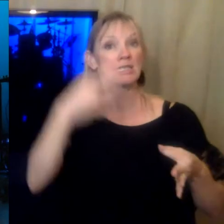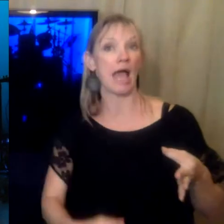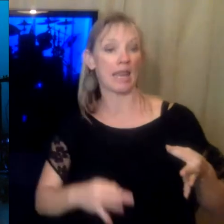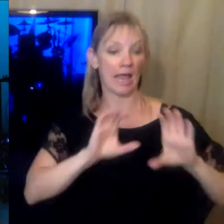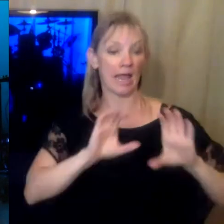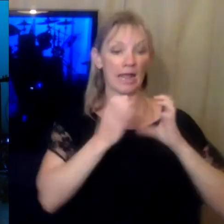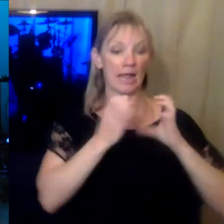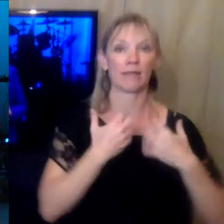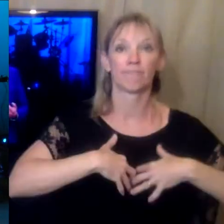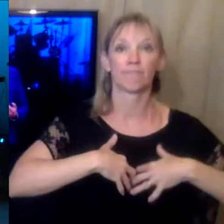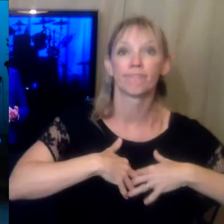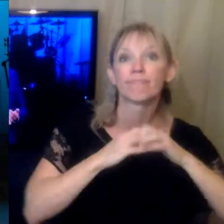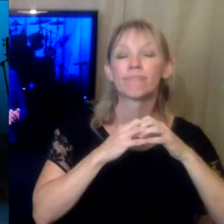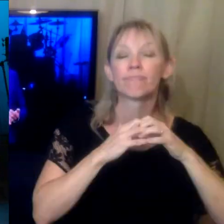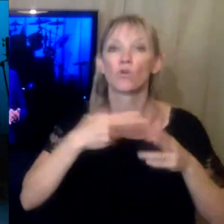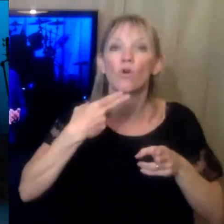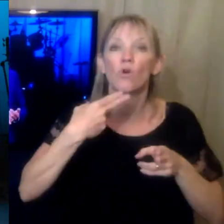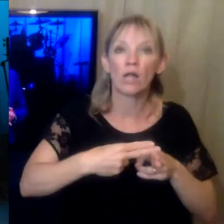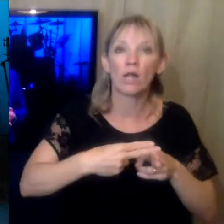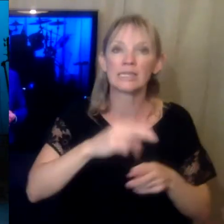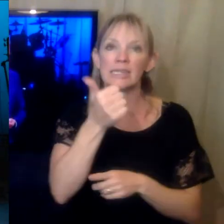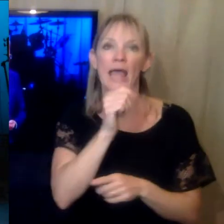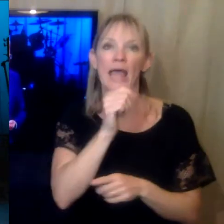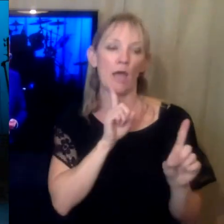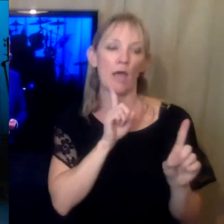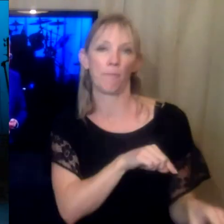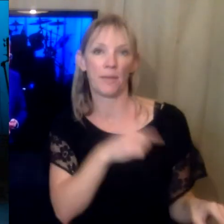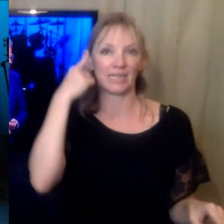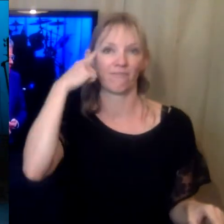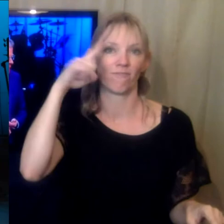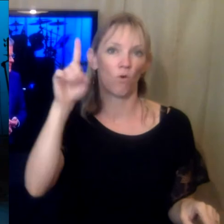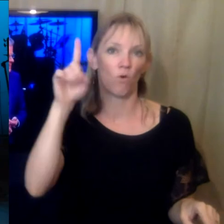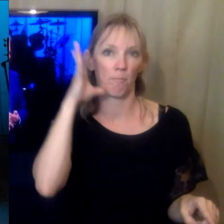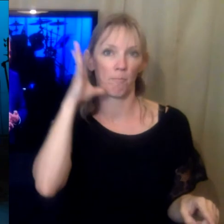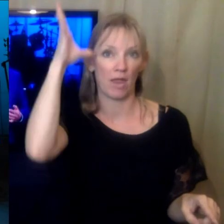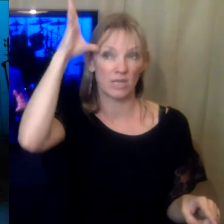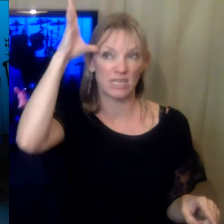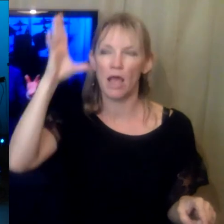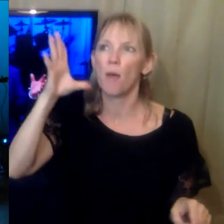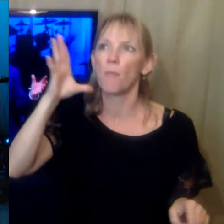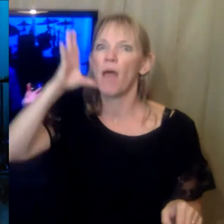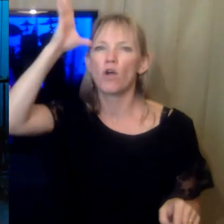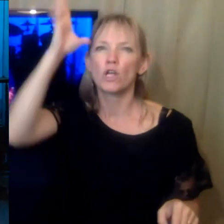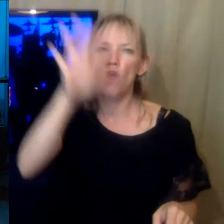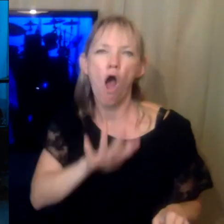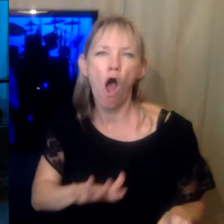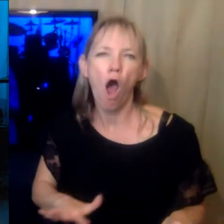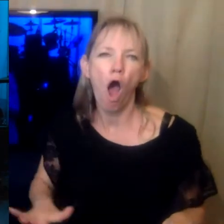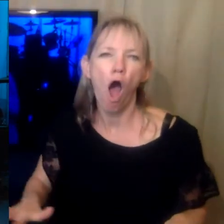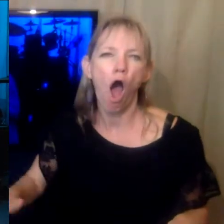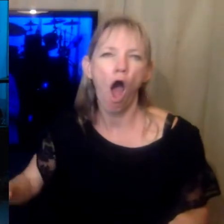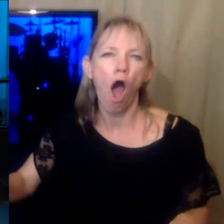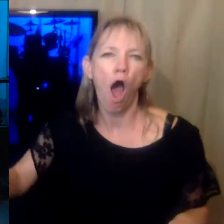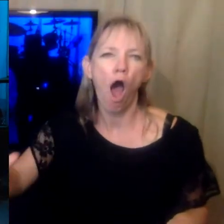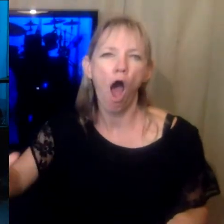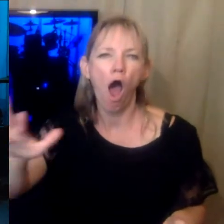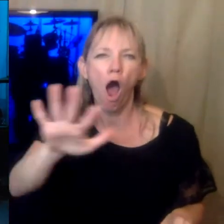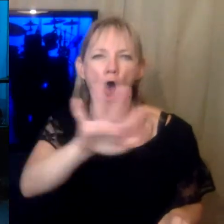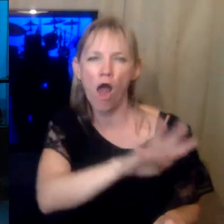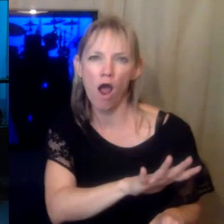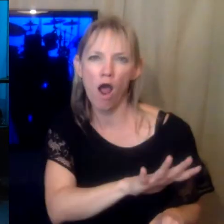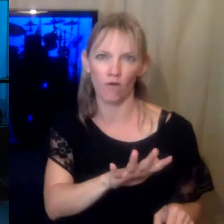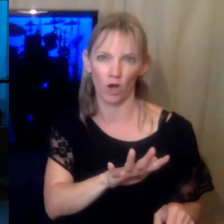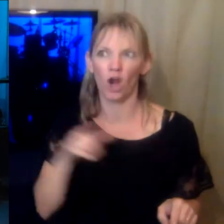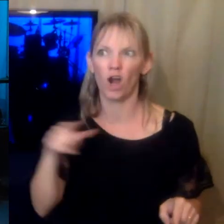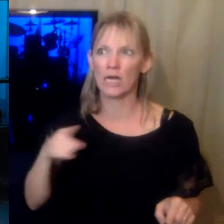it 10 Commandments for Parents. And parents came from all around, hungry, scared